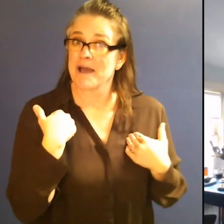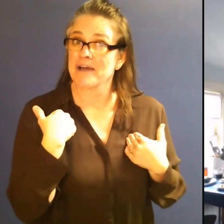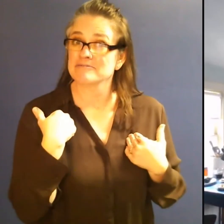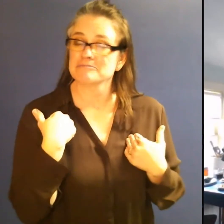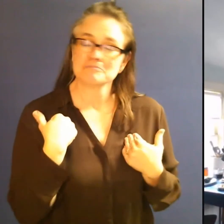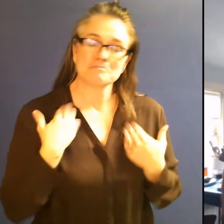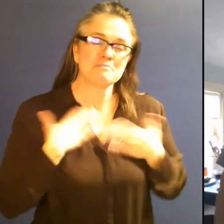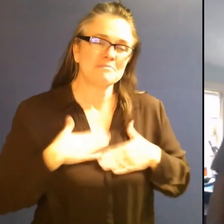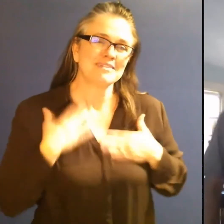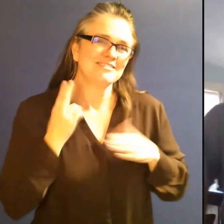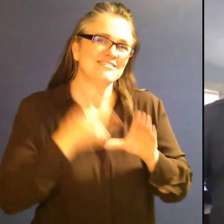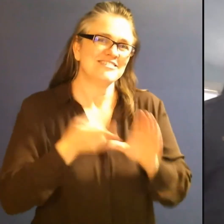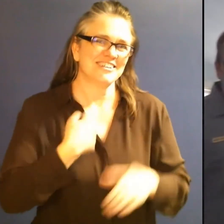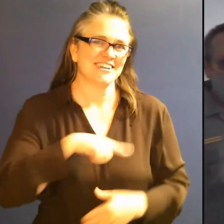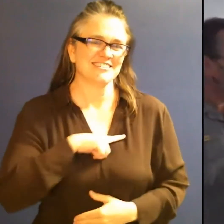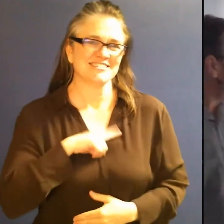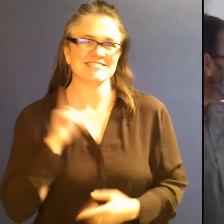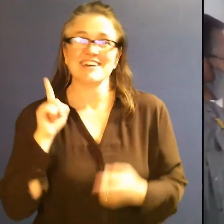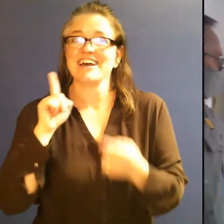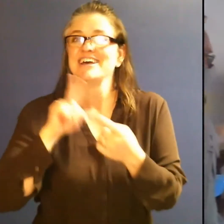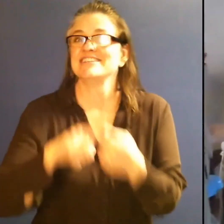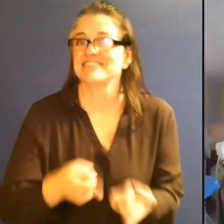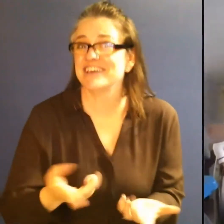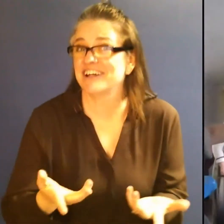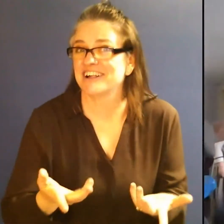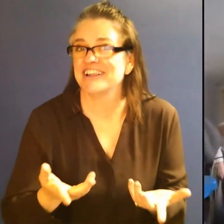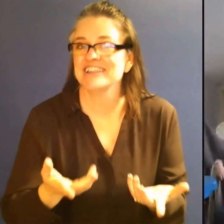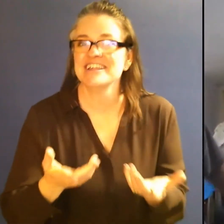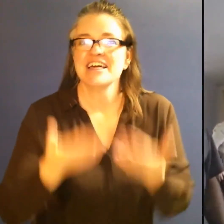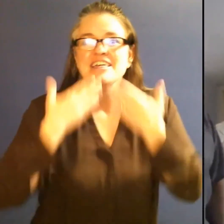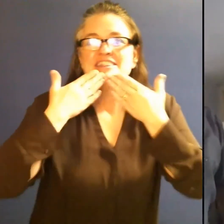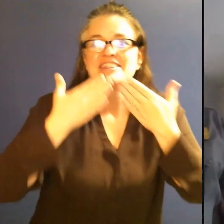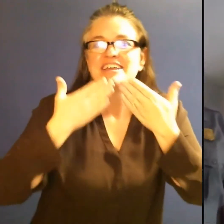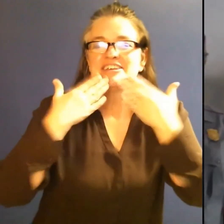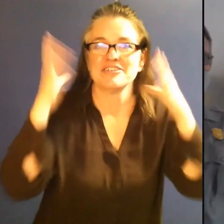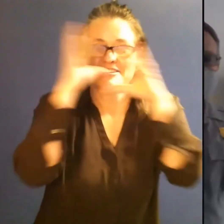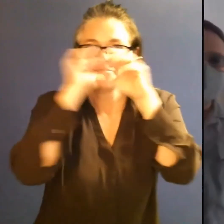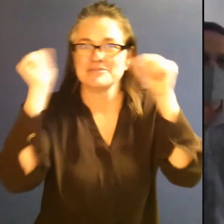well. But until then, thanks to the Friends of Indiana Dunes and the